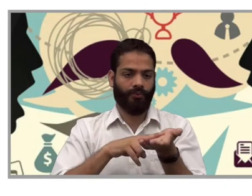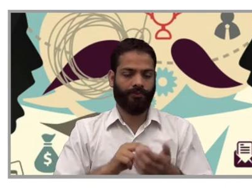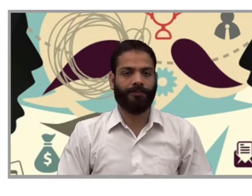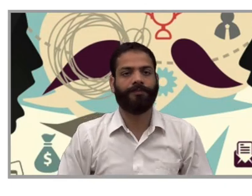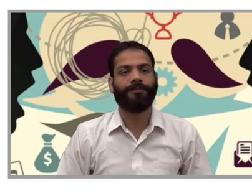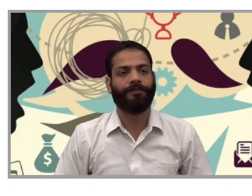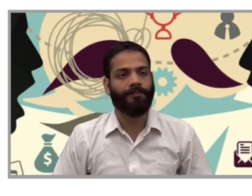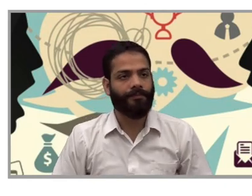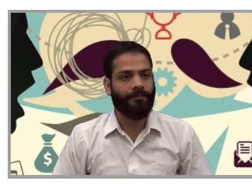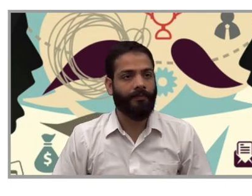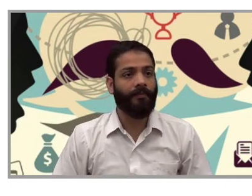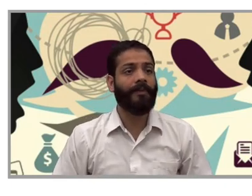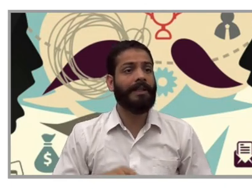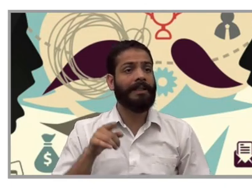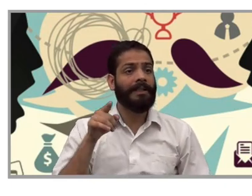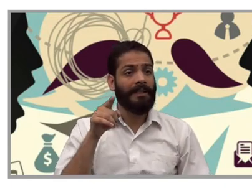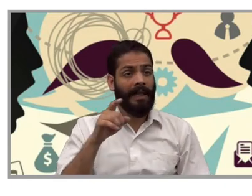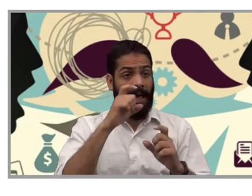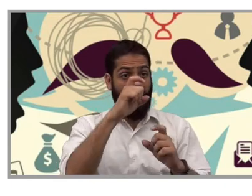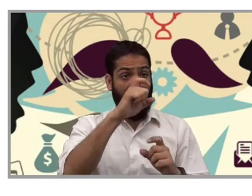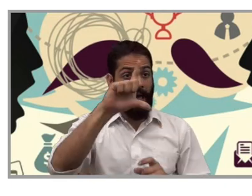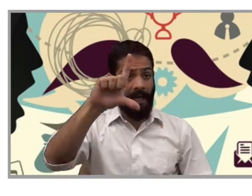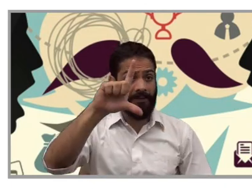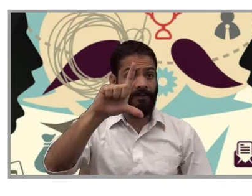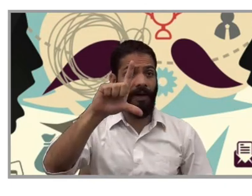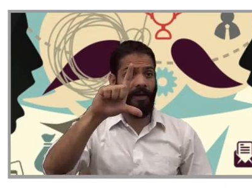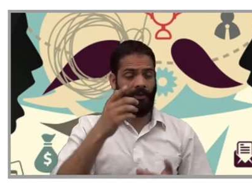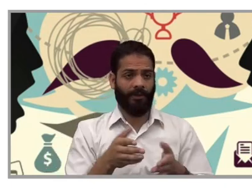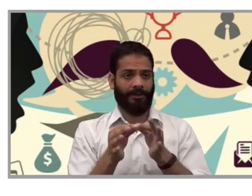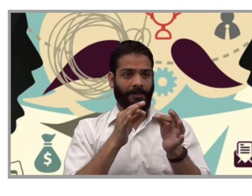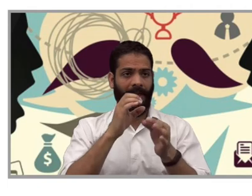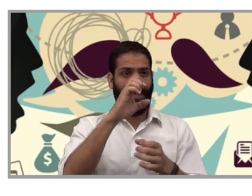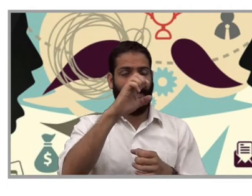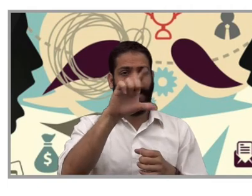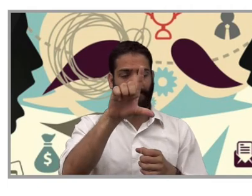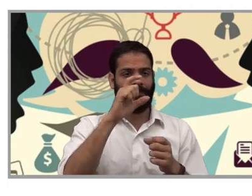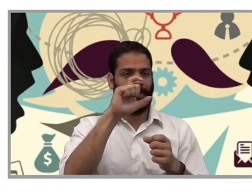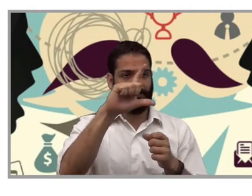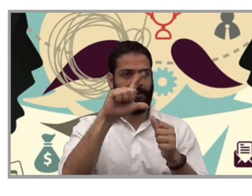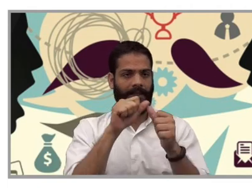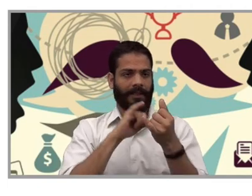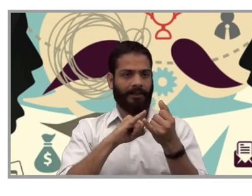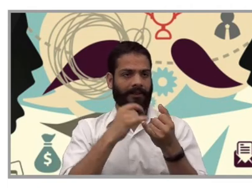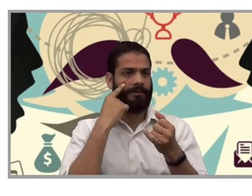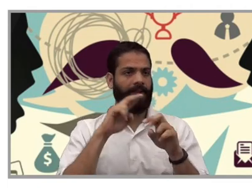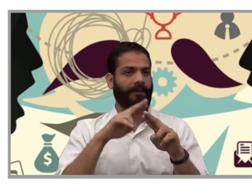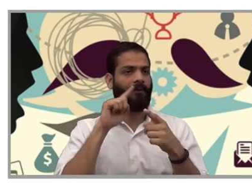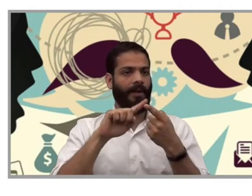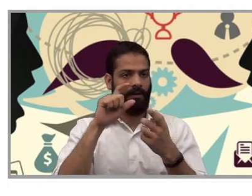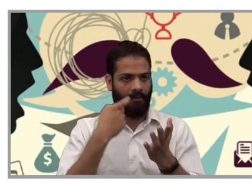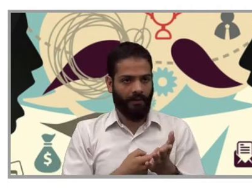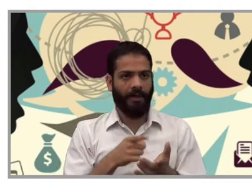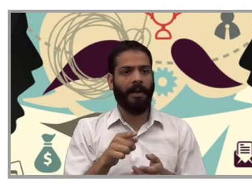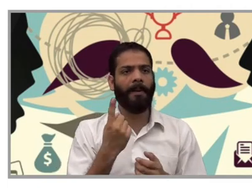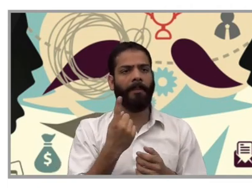-i-k-i-k-i-i-k-k-i-k-i-k-k-i-k-i-k